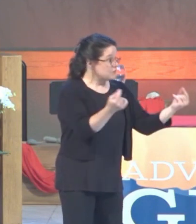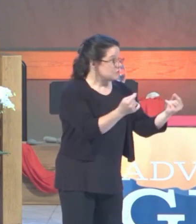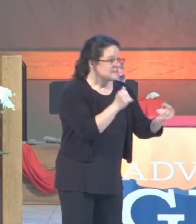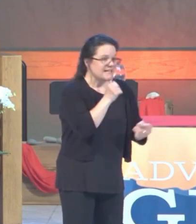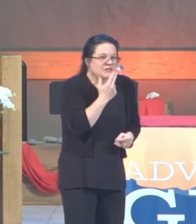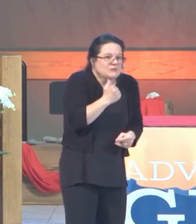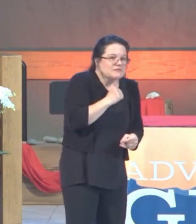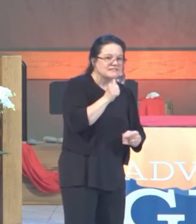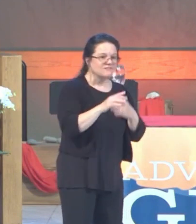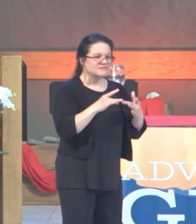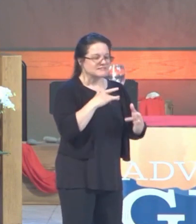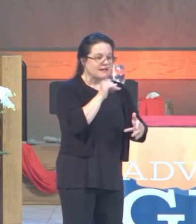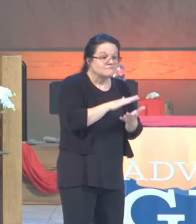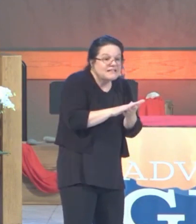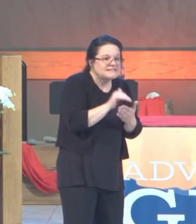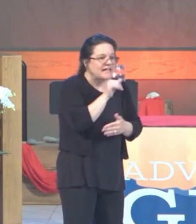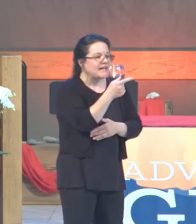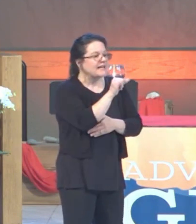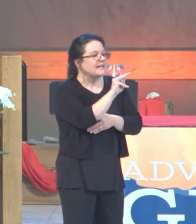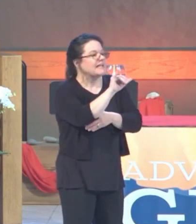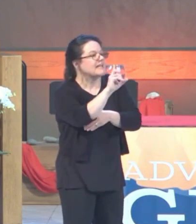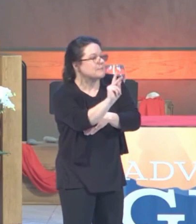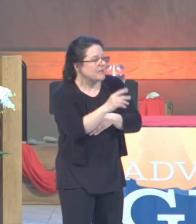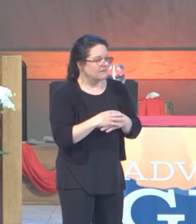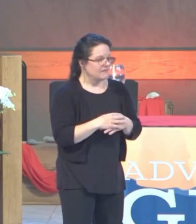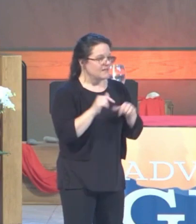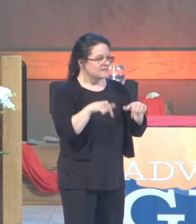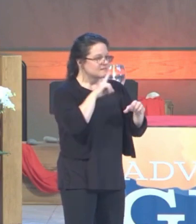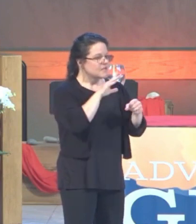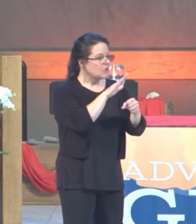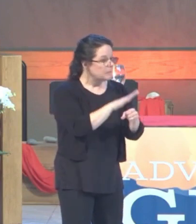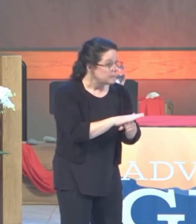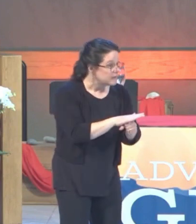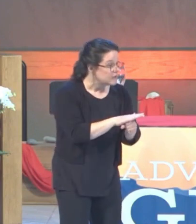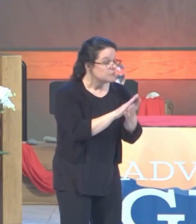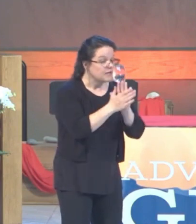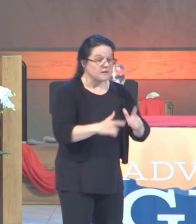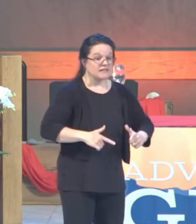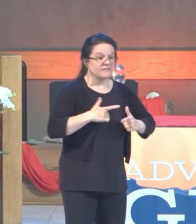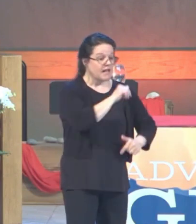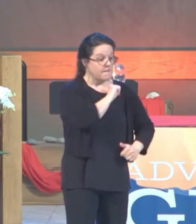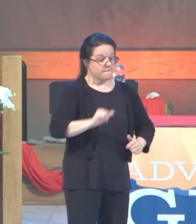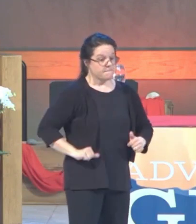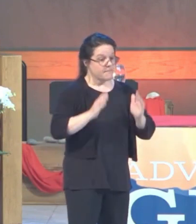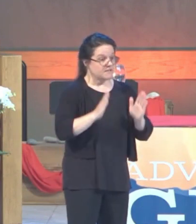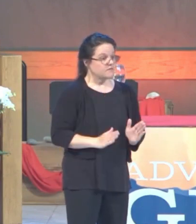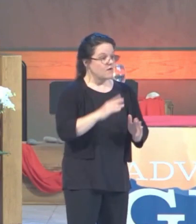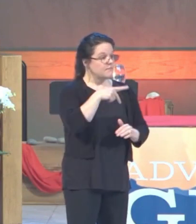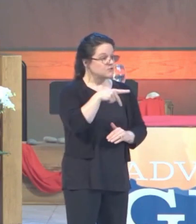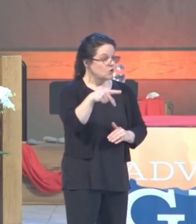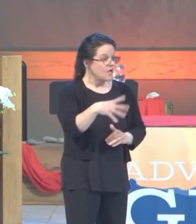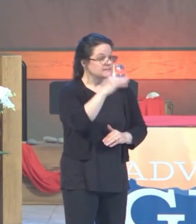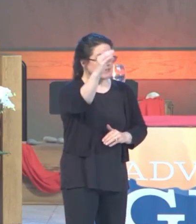all, what is your problem? It's not a gimmick. Like, come on. This is a commitment to be a living ambassadors of Pentecost